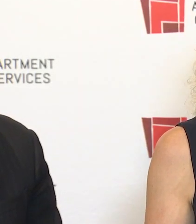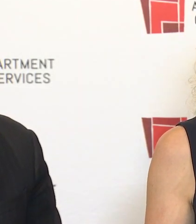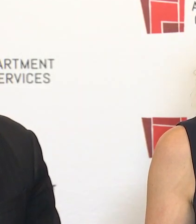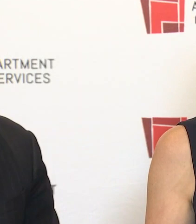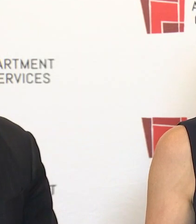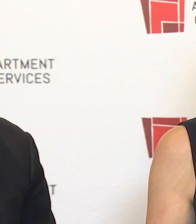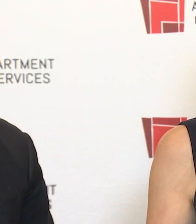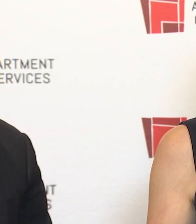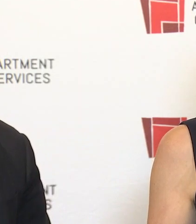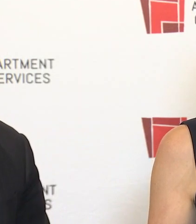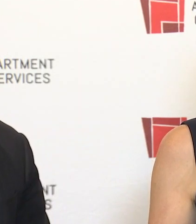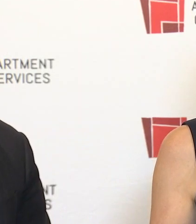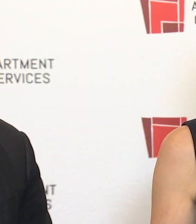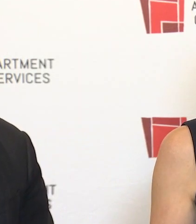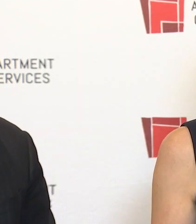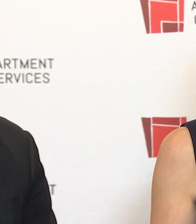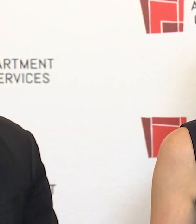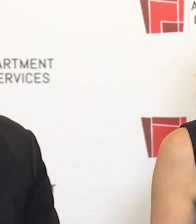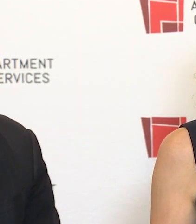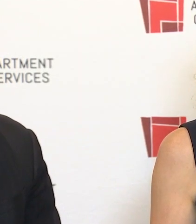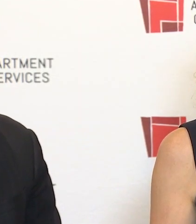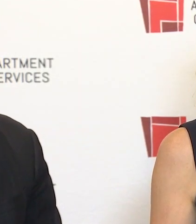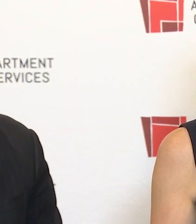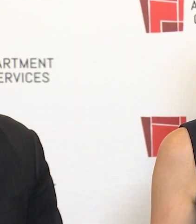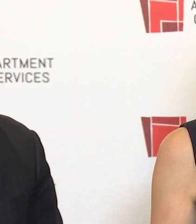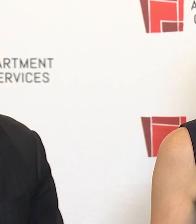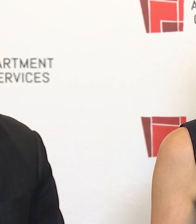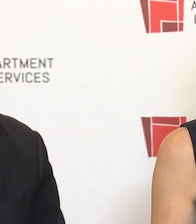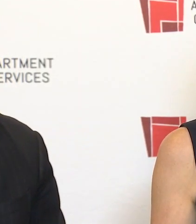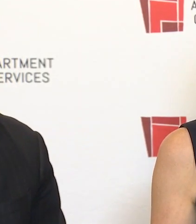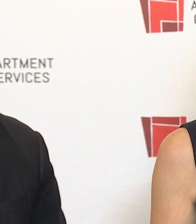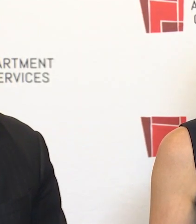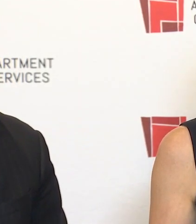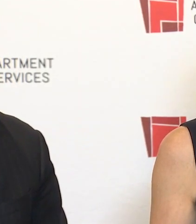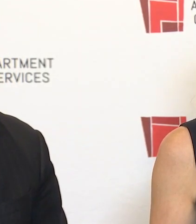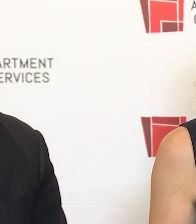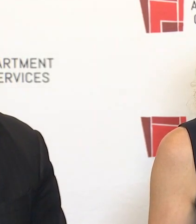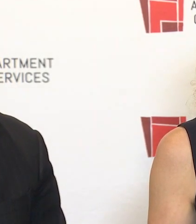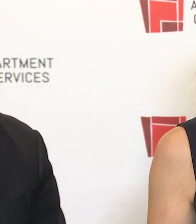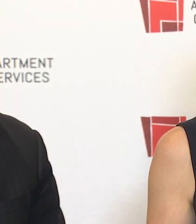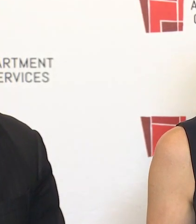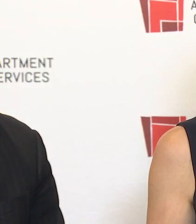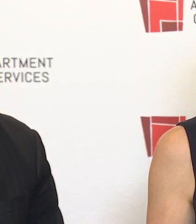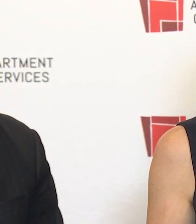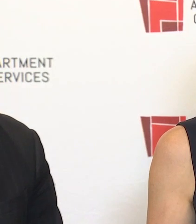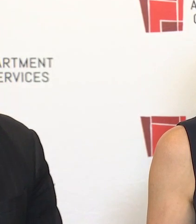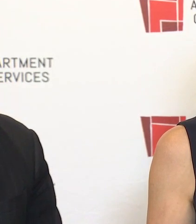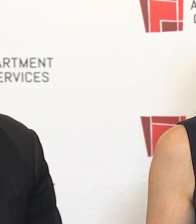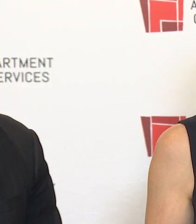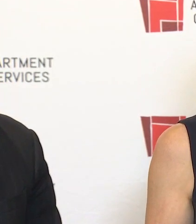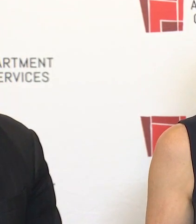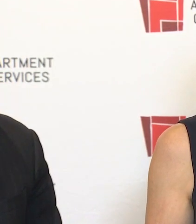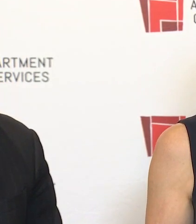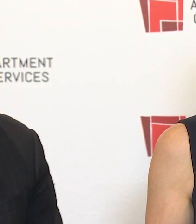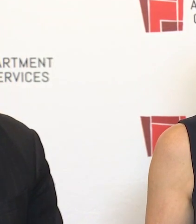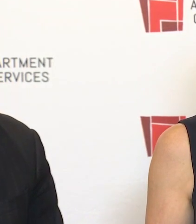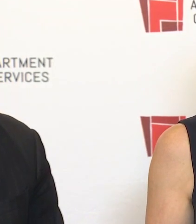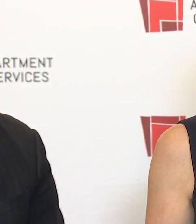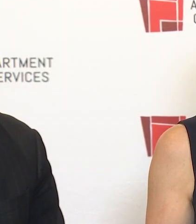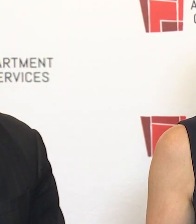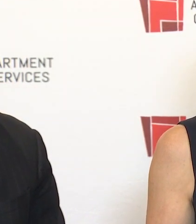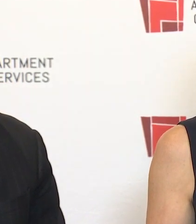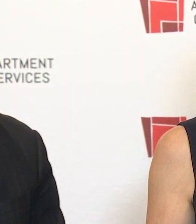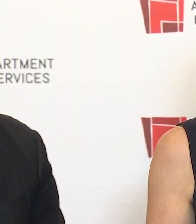member of the American Leadership Academy Ironwood K-12 campus, and state and local public health are